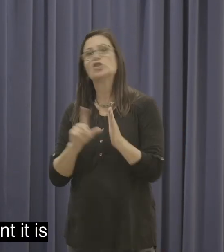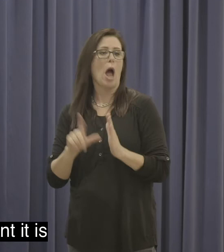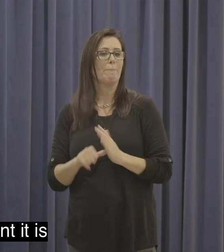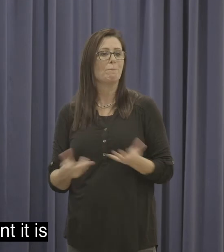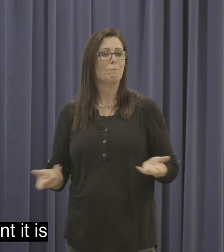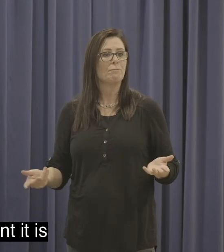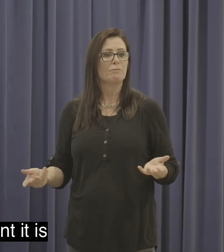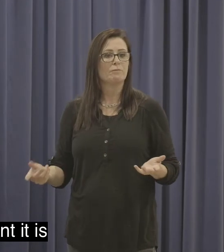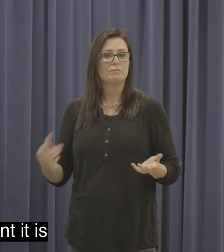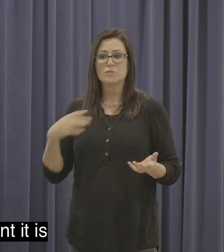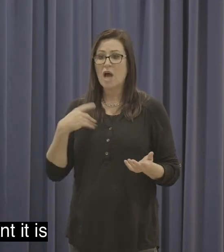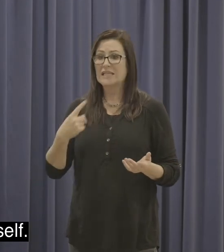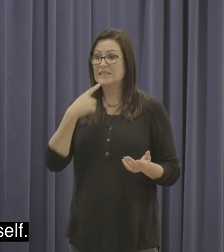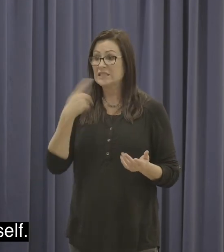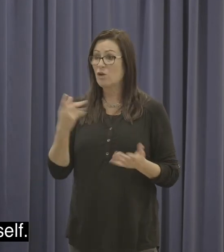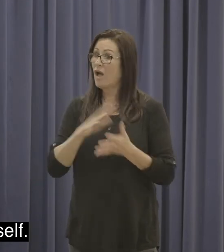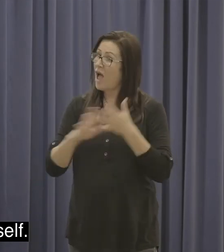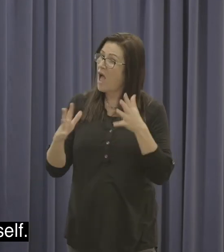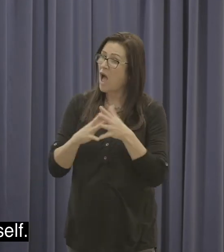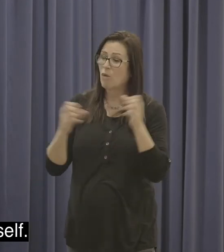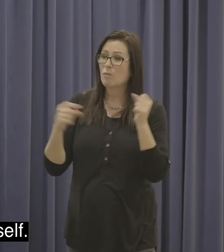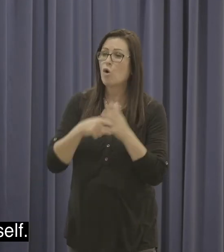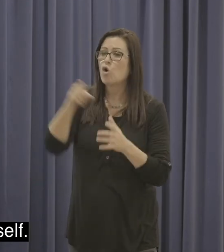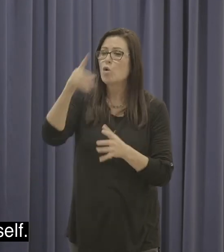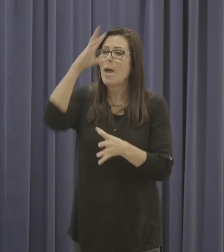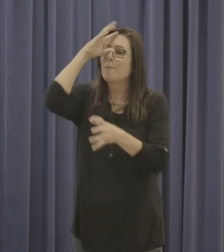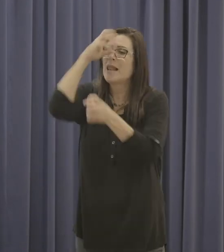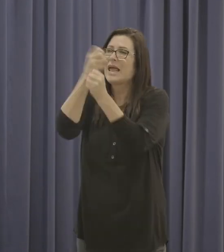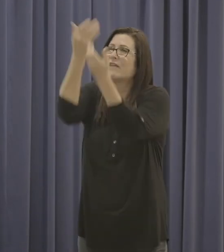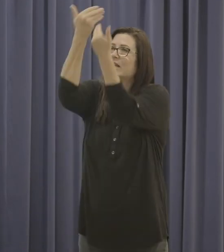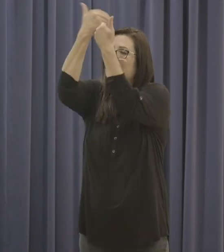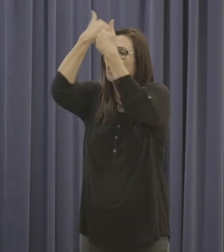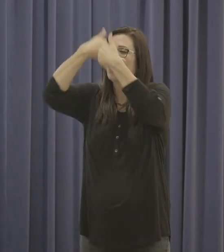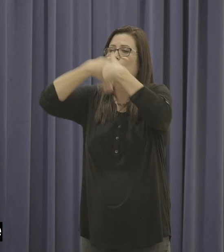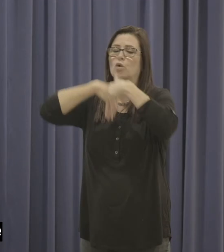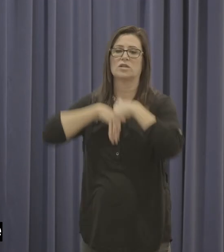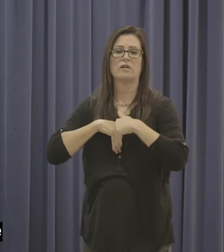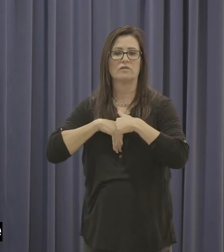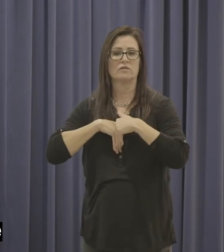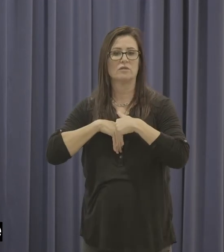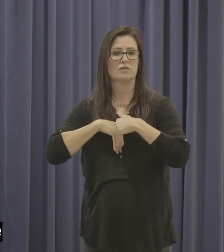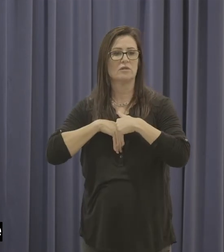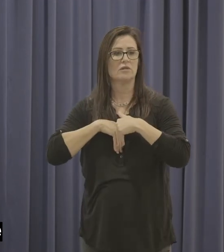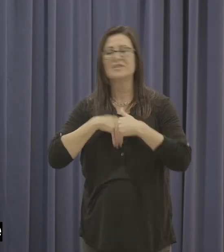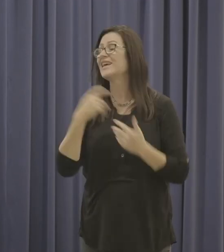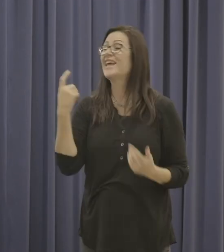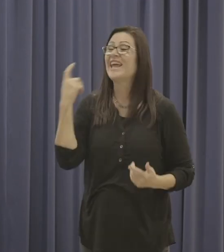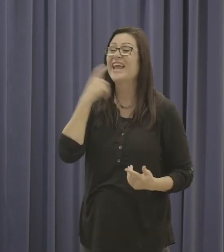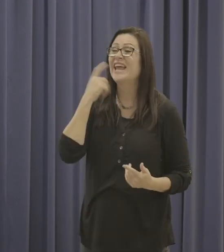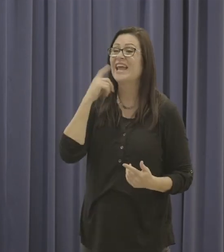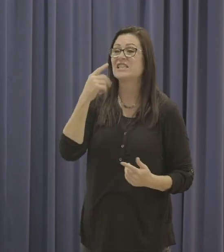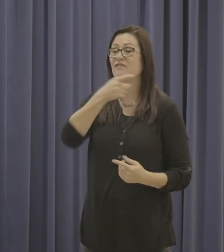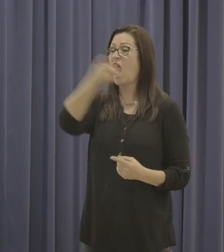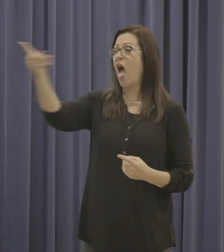I cannot tell you how important it is that you have the belief in yourself. It is so easy for other people